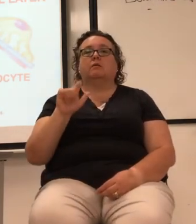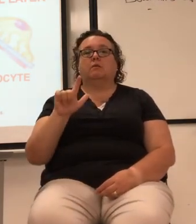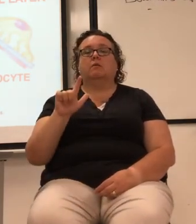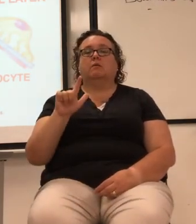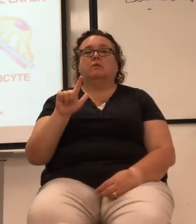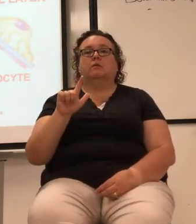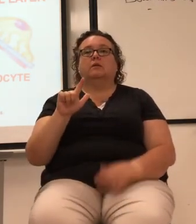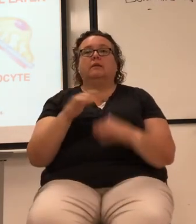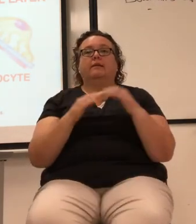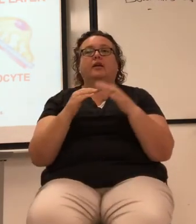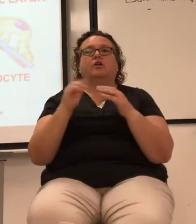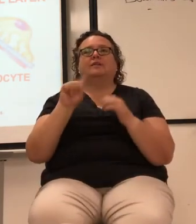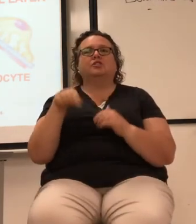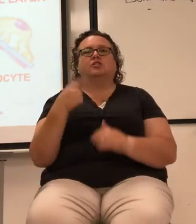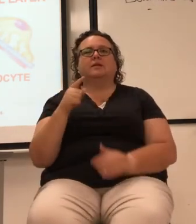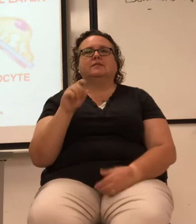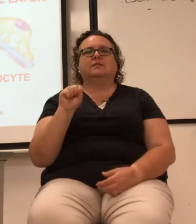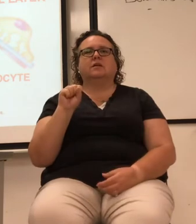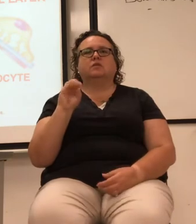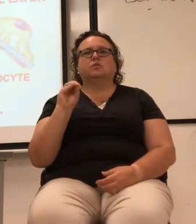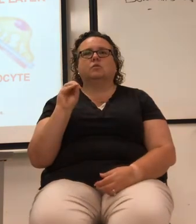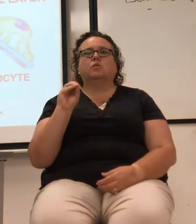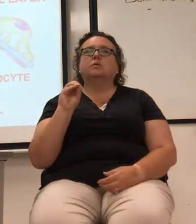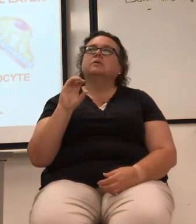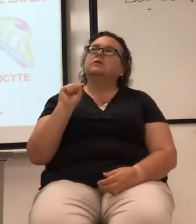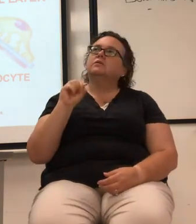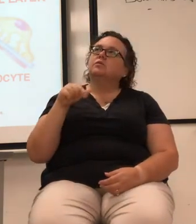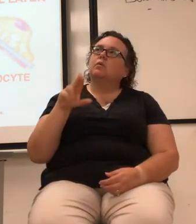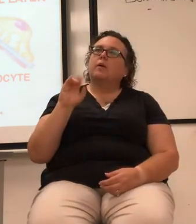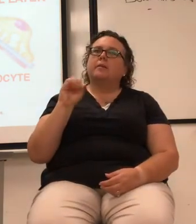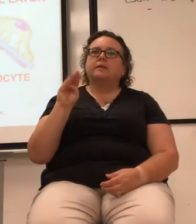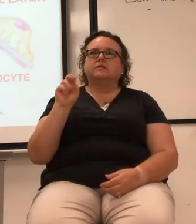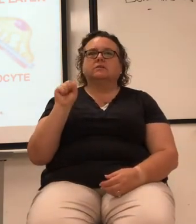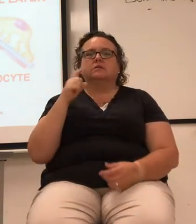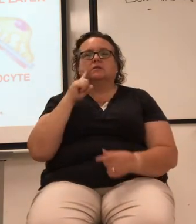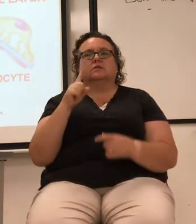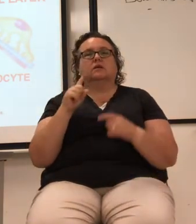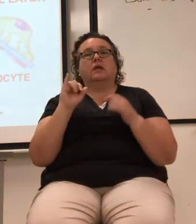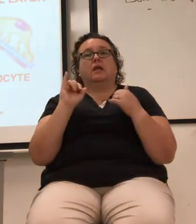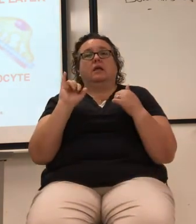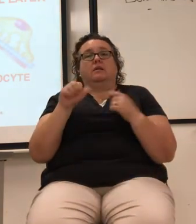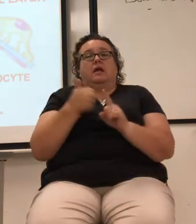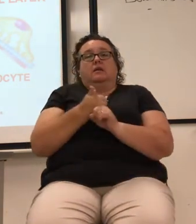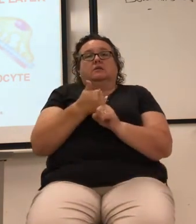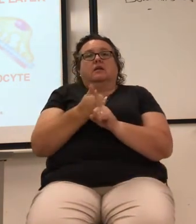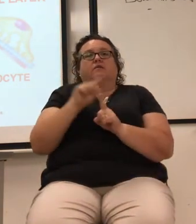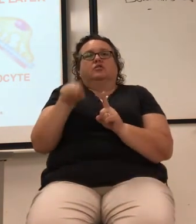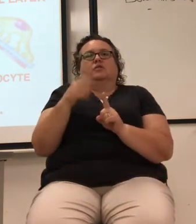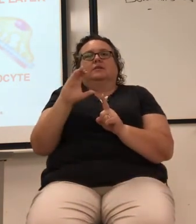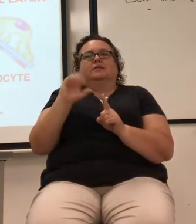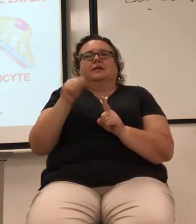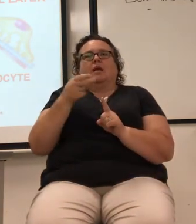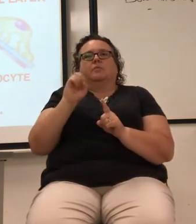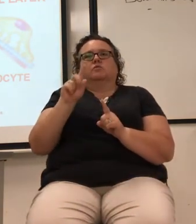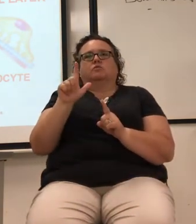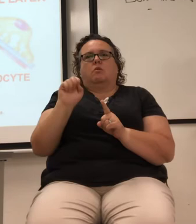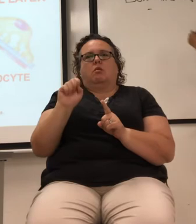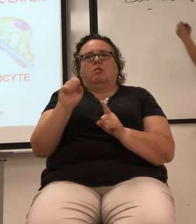Just a simple squamous epithelial tissue. It basically is the capsule part.